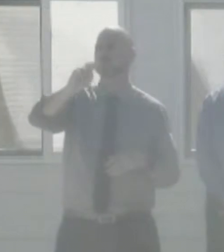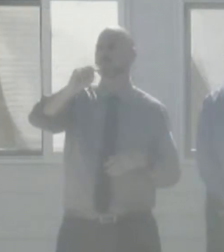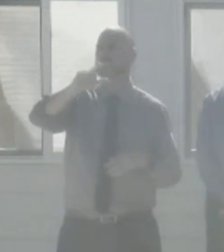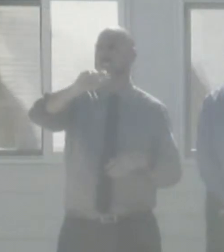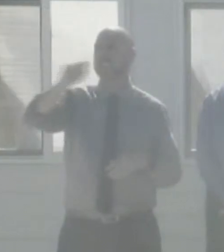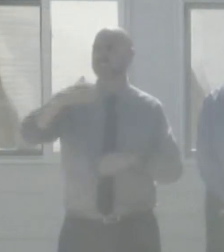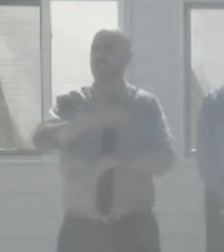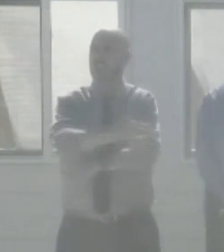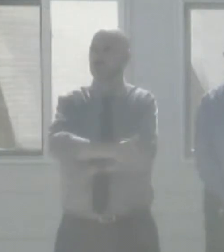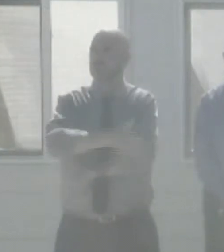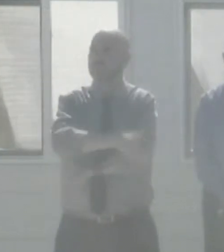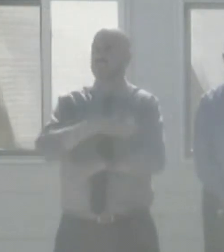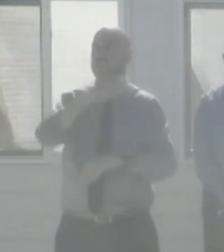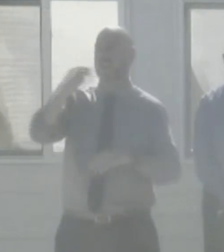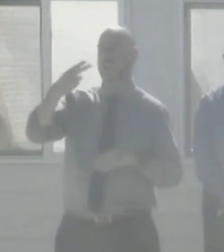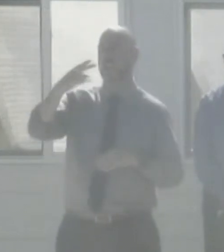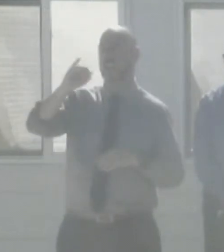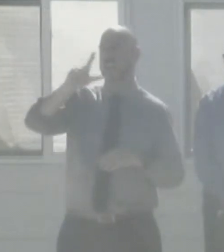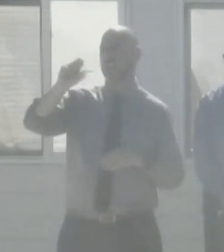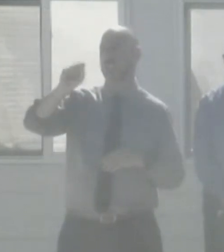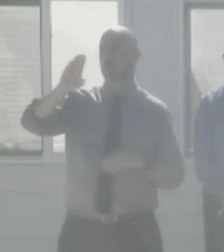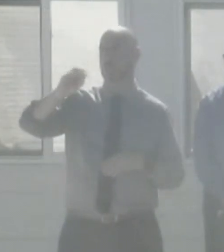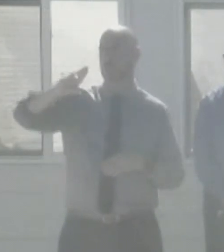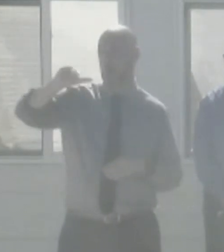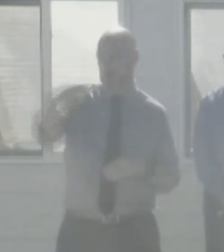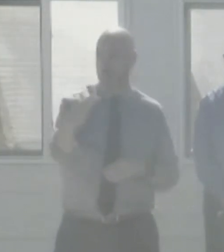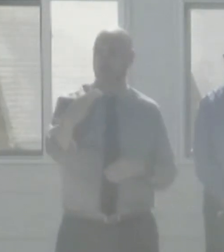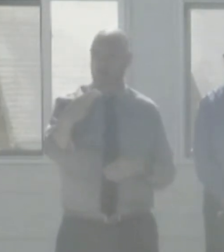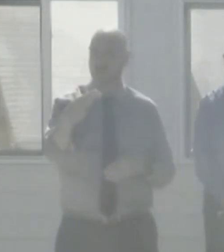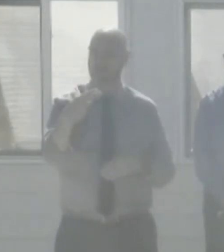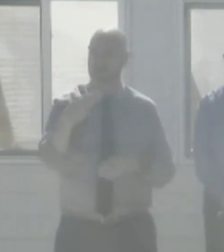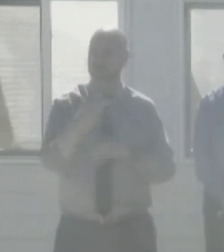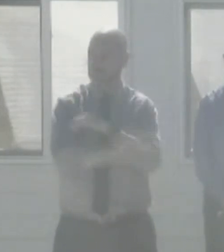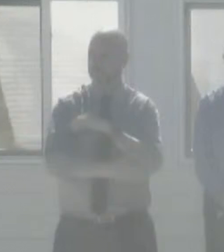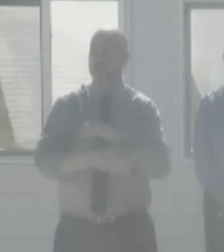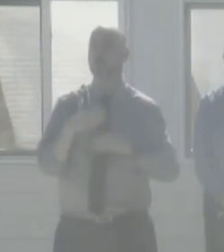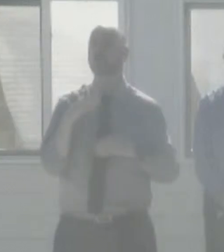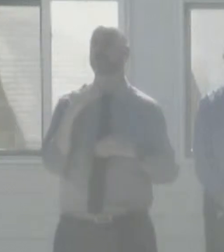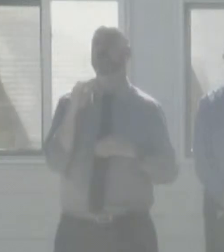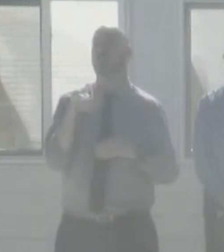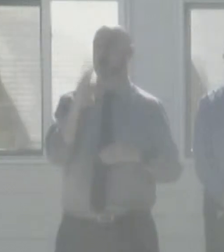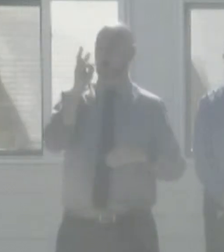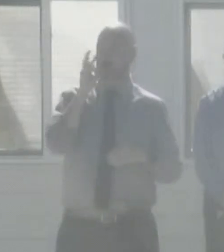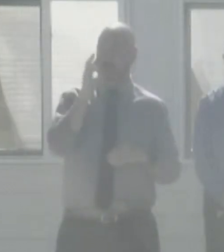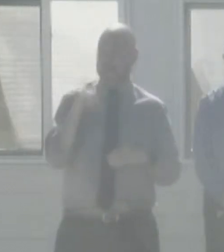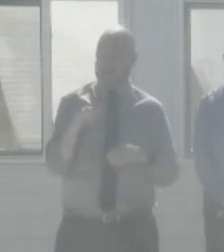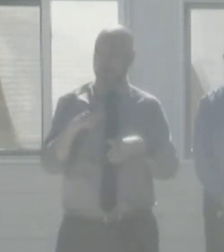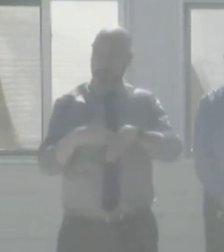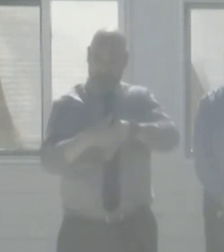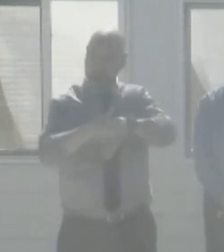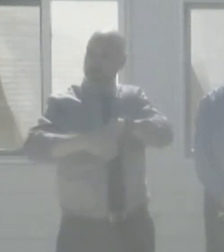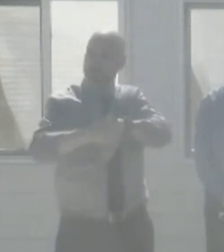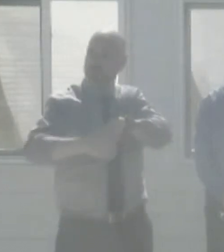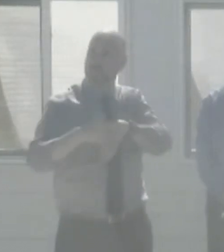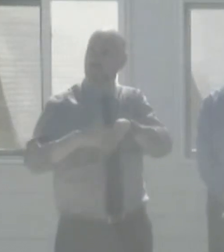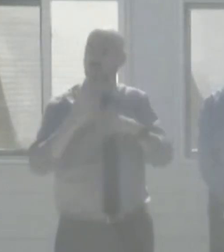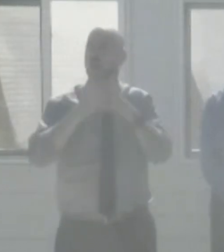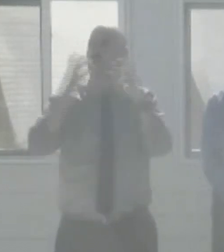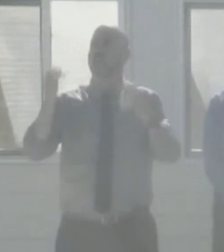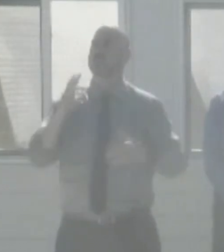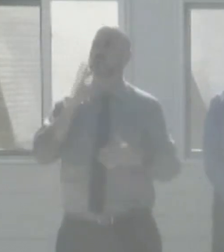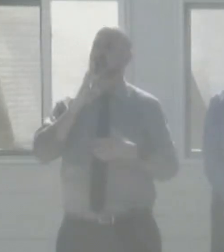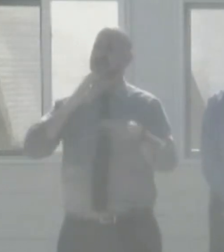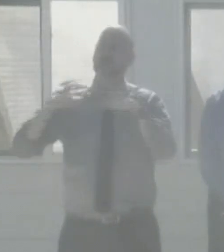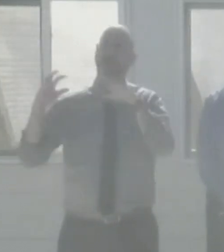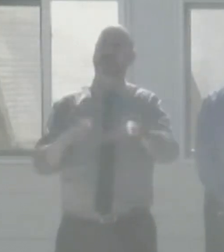water dumped in the center and northern parts of the state on the northern side of the storm. So we're going to continue to respond for those